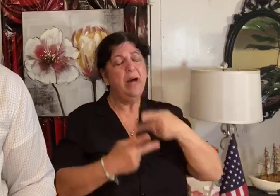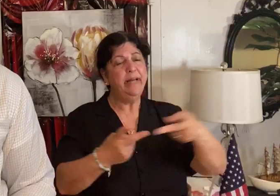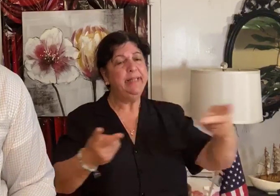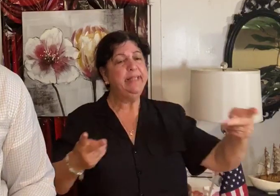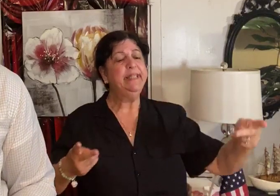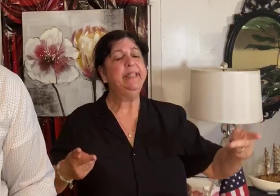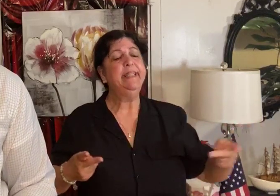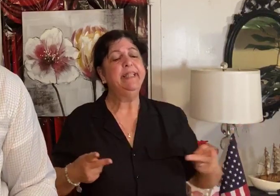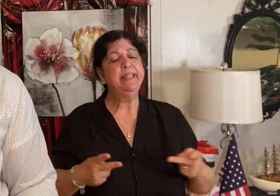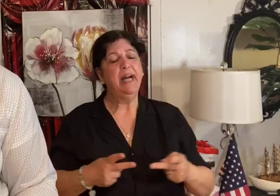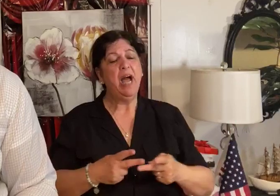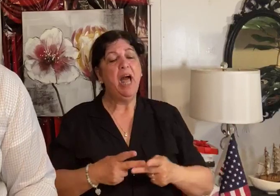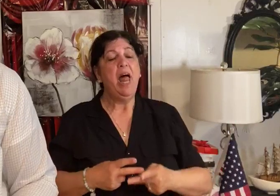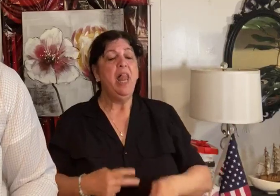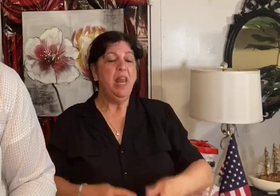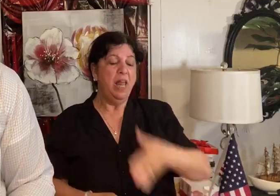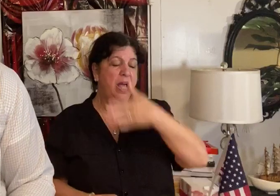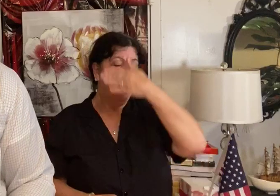Gethsemane,